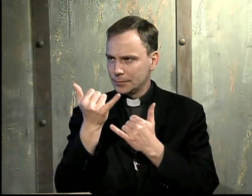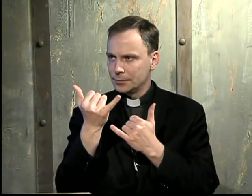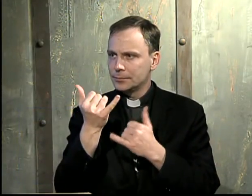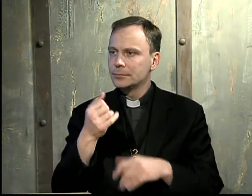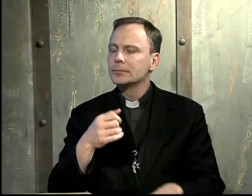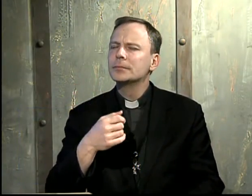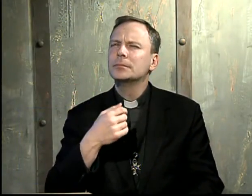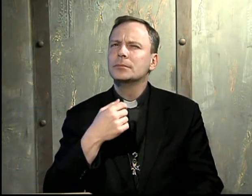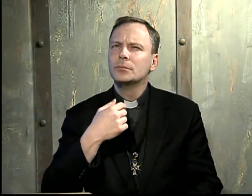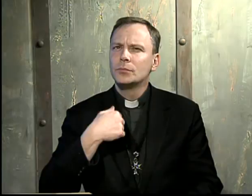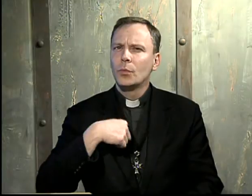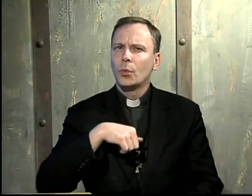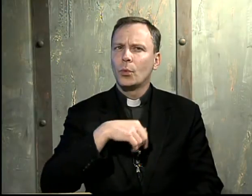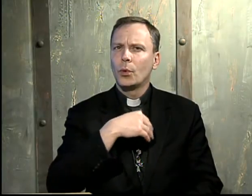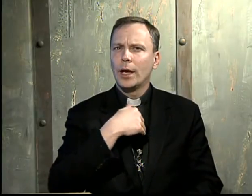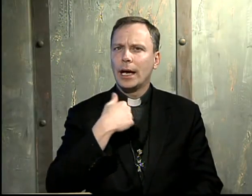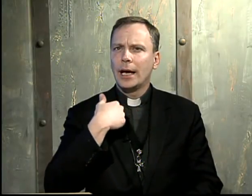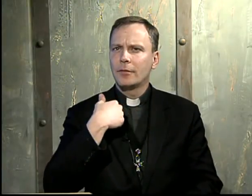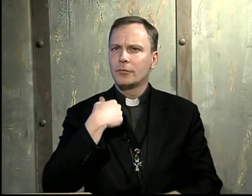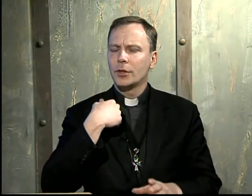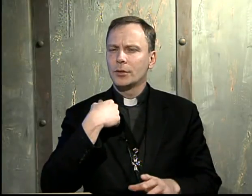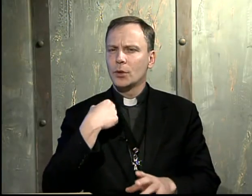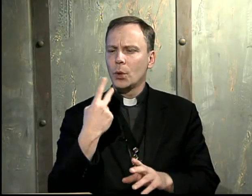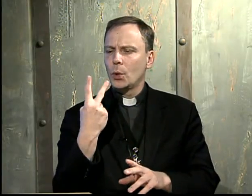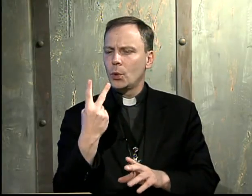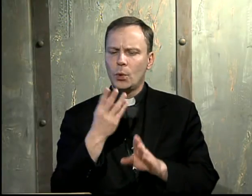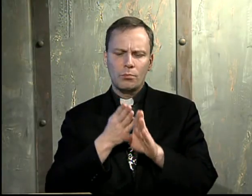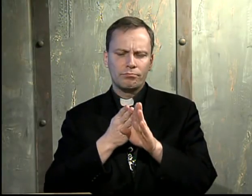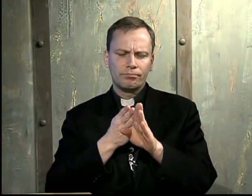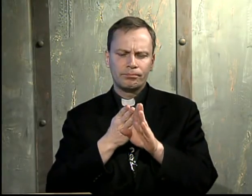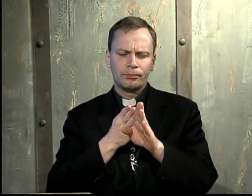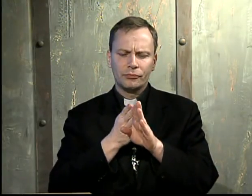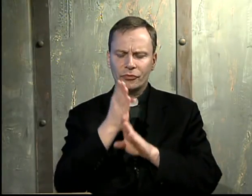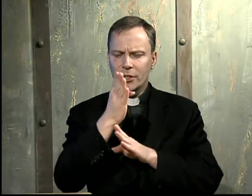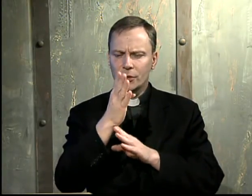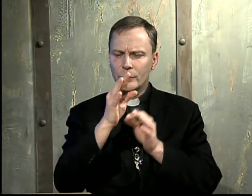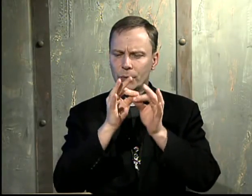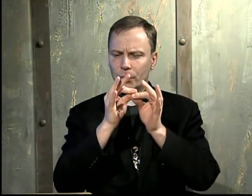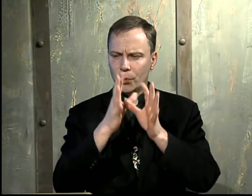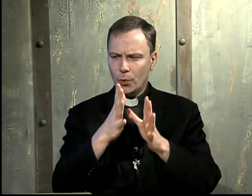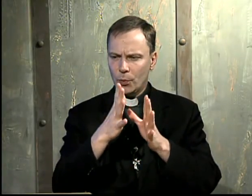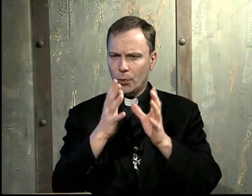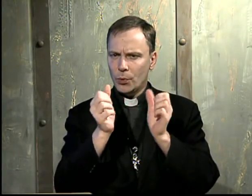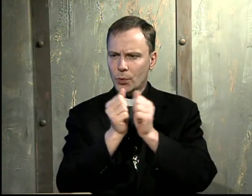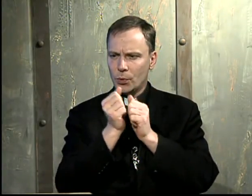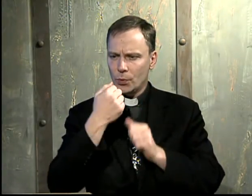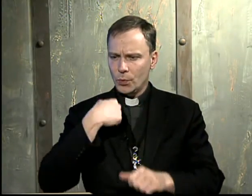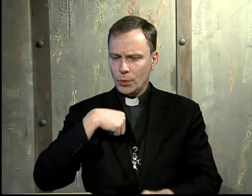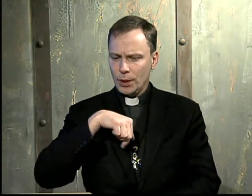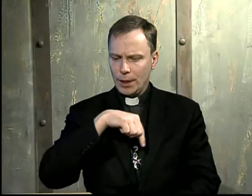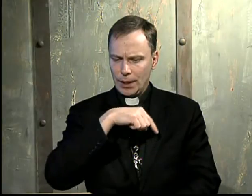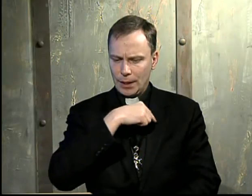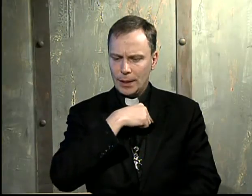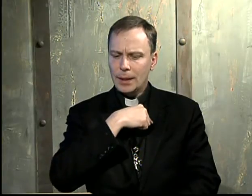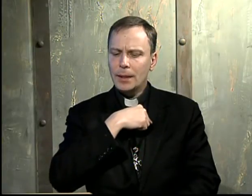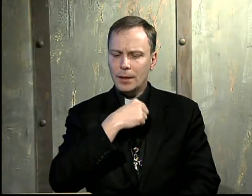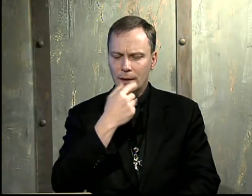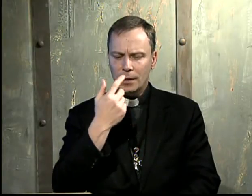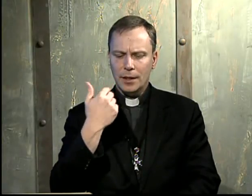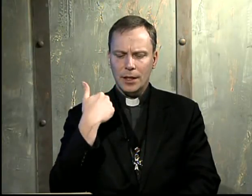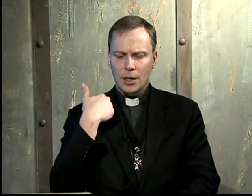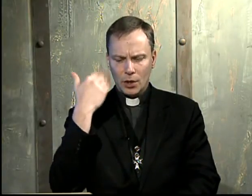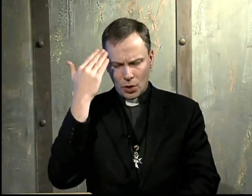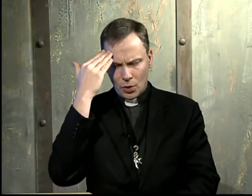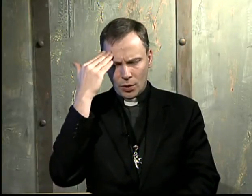Our group consists of about 28 individuals now. We have 2 professional trilingual